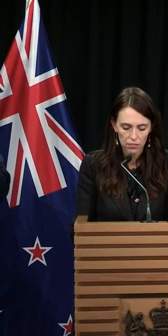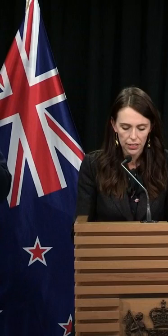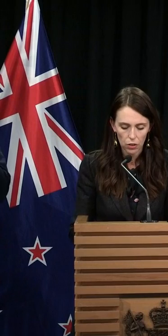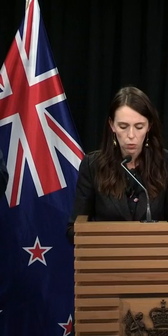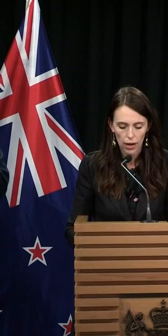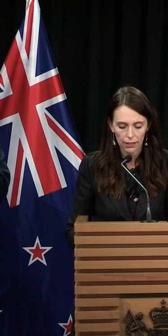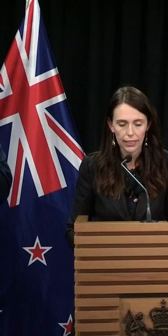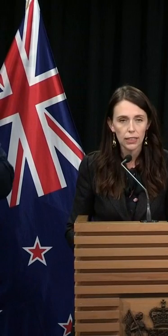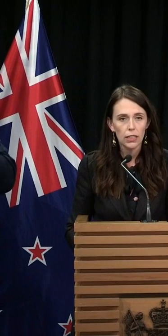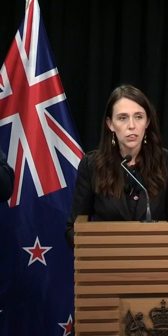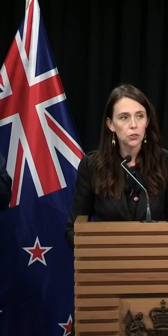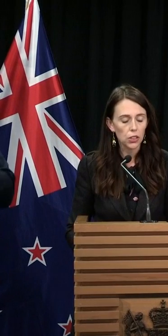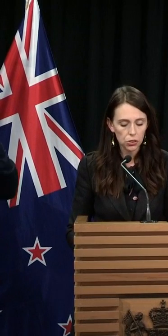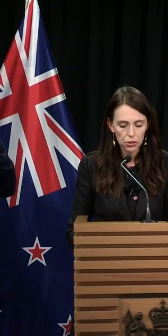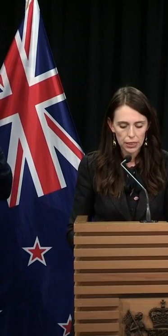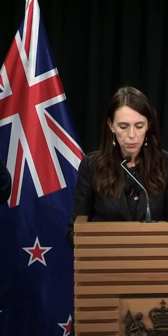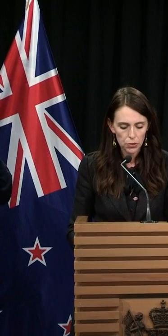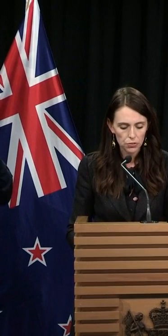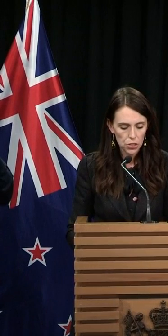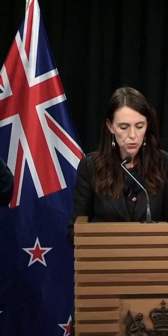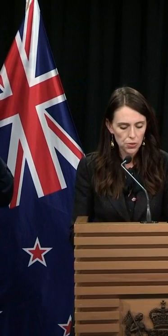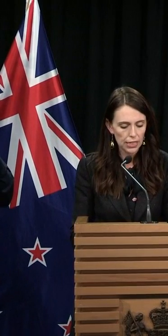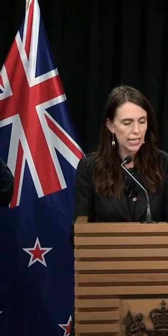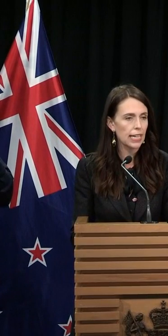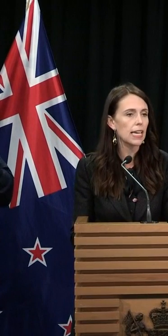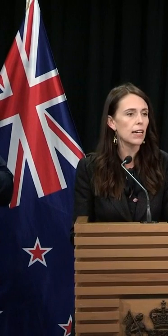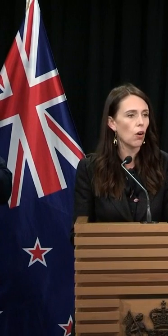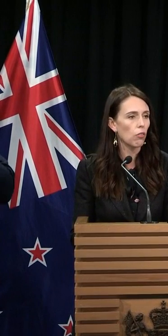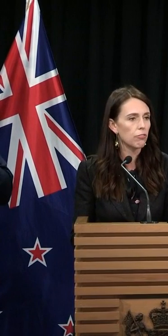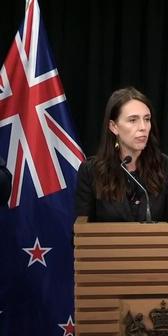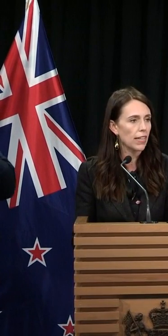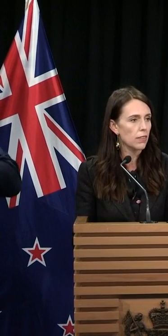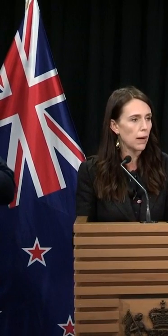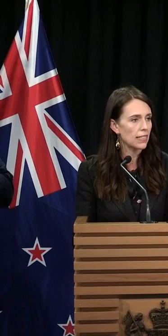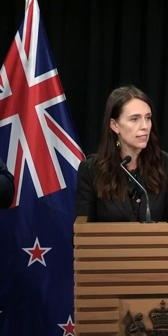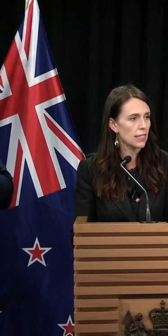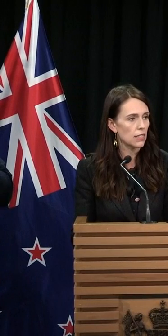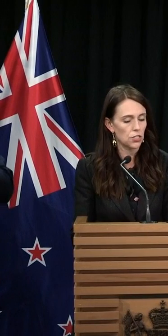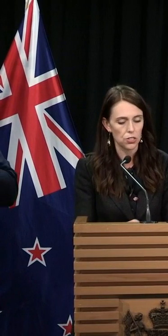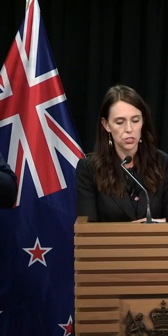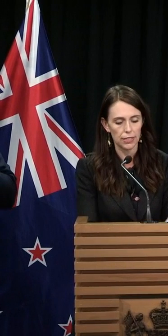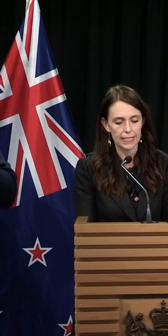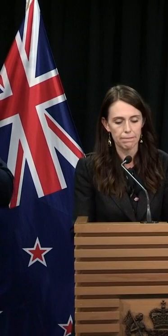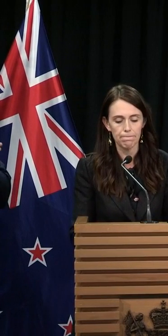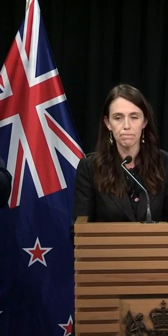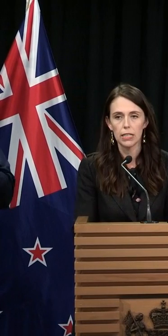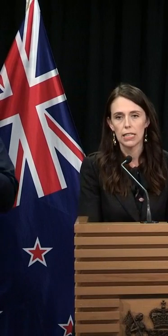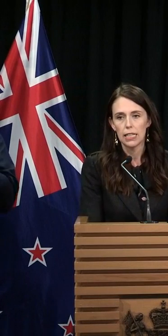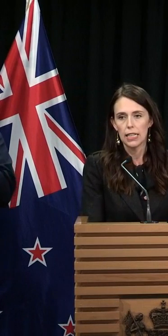scope of the inquiry to include the abuse of children in the care of faith-based